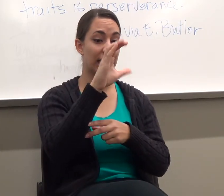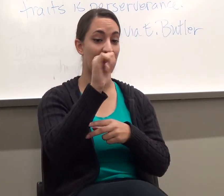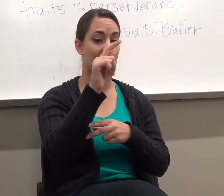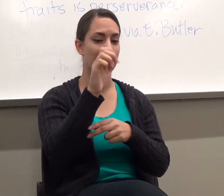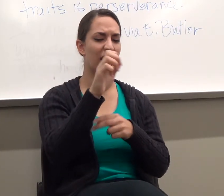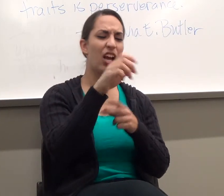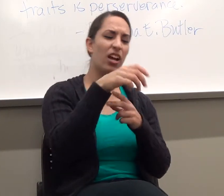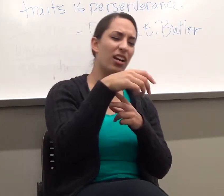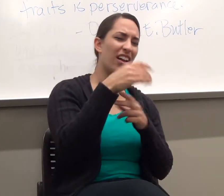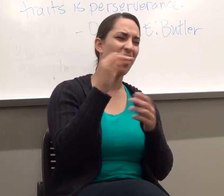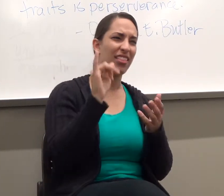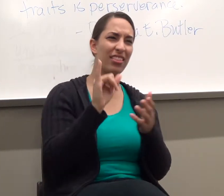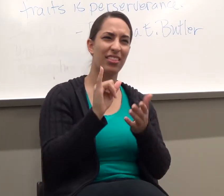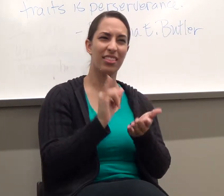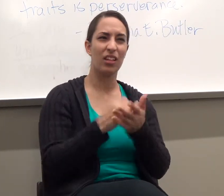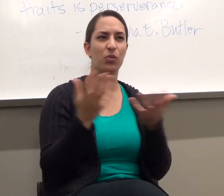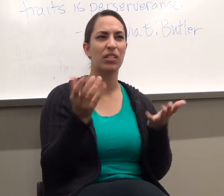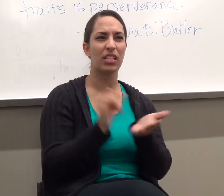If you say,